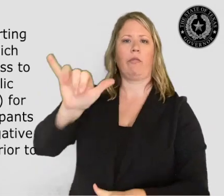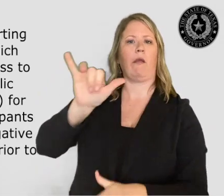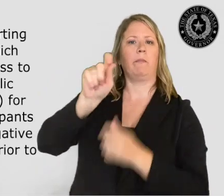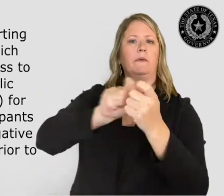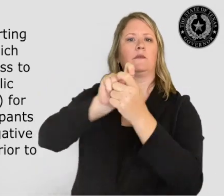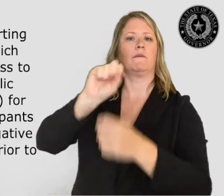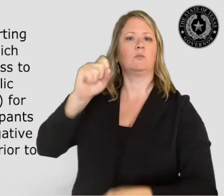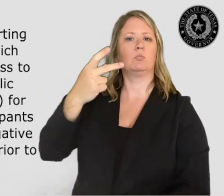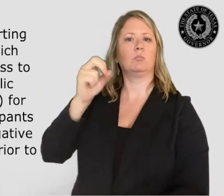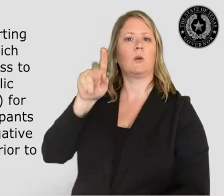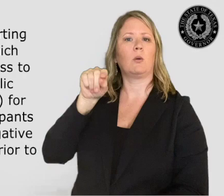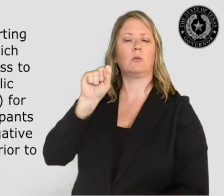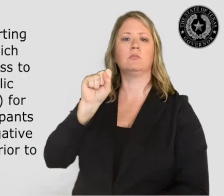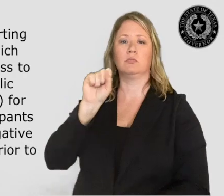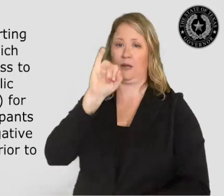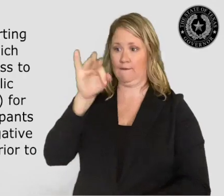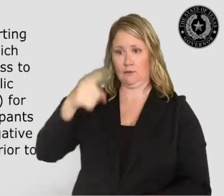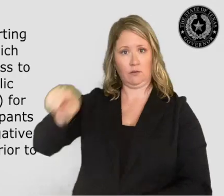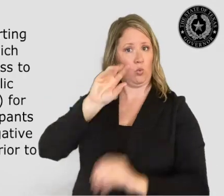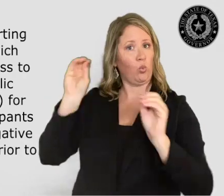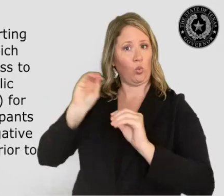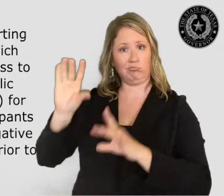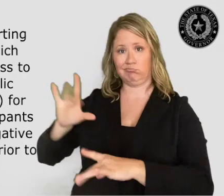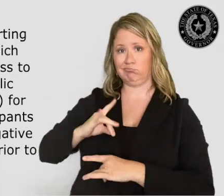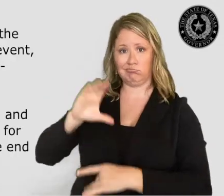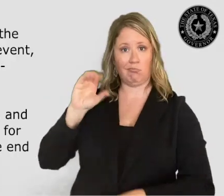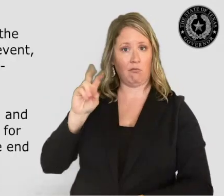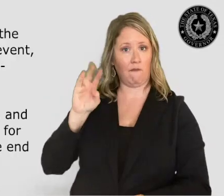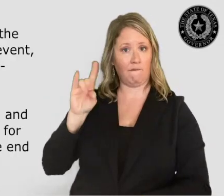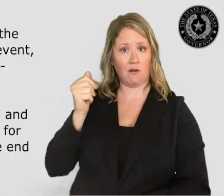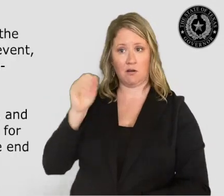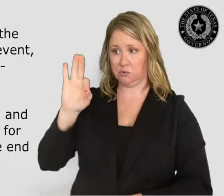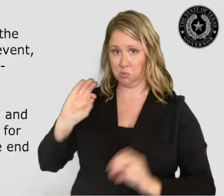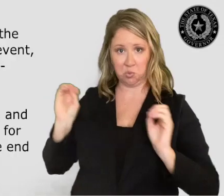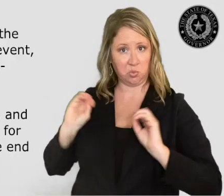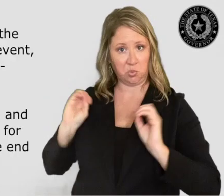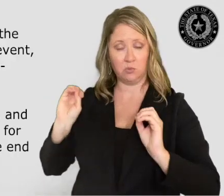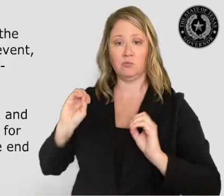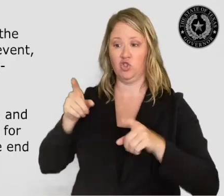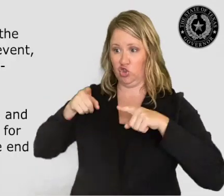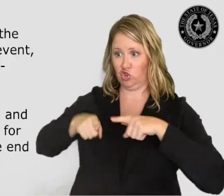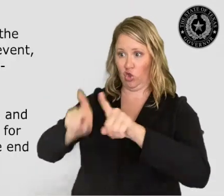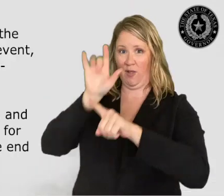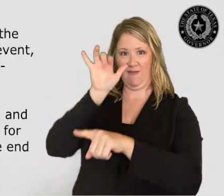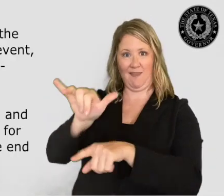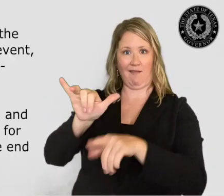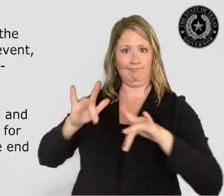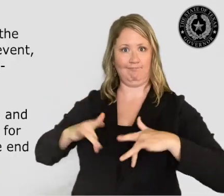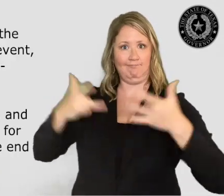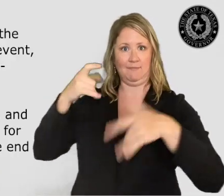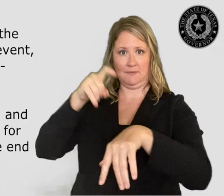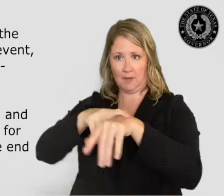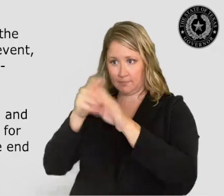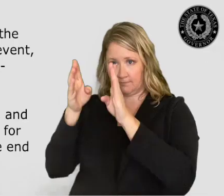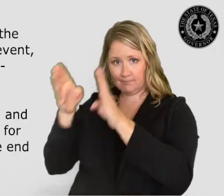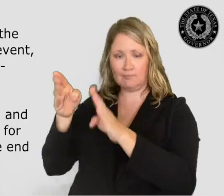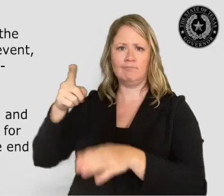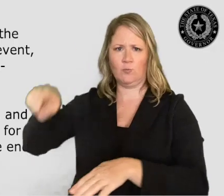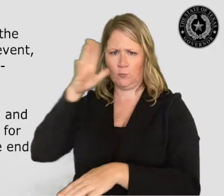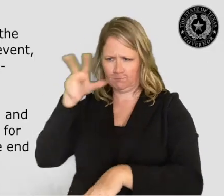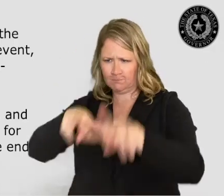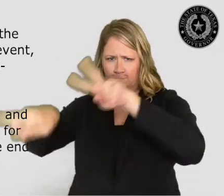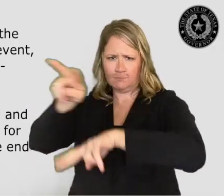negative for COVID-19 prior to the event, are quarantined for the duration of the event, are temperature checked